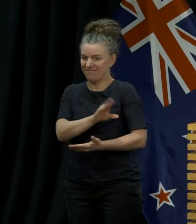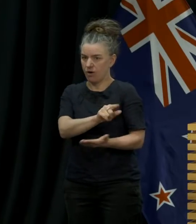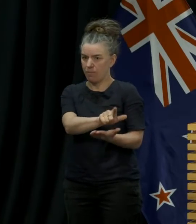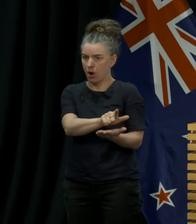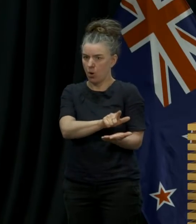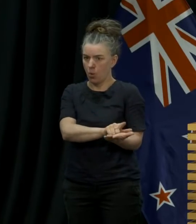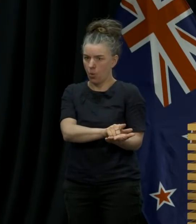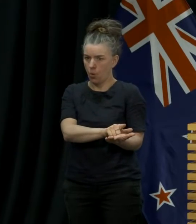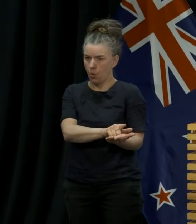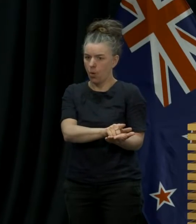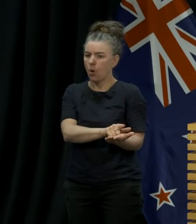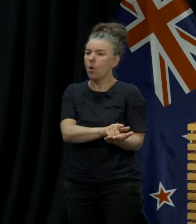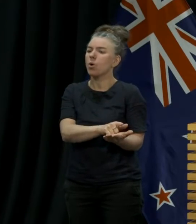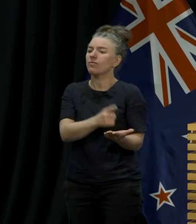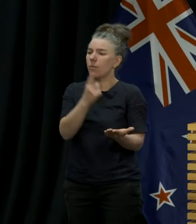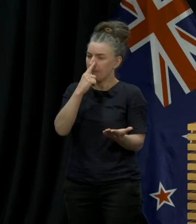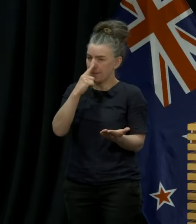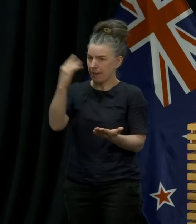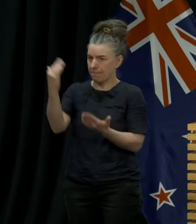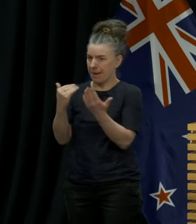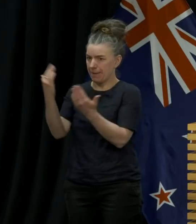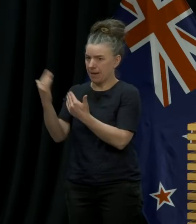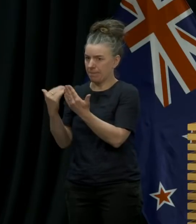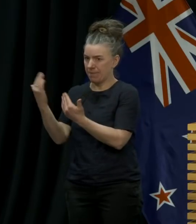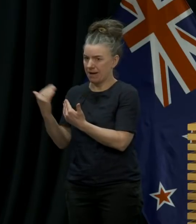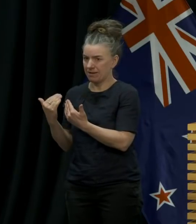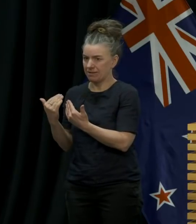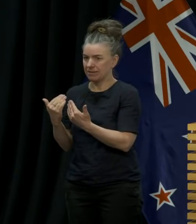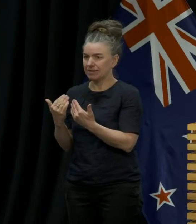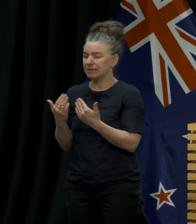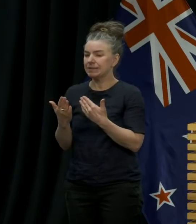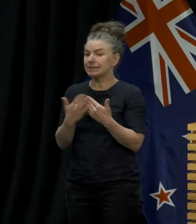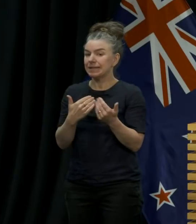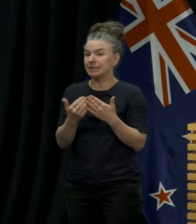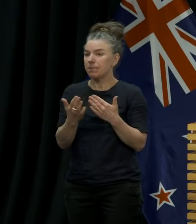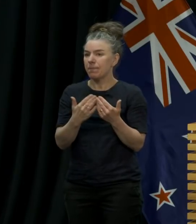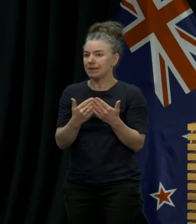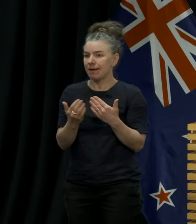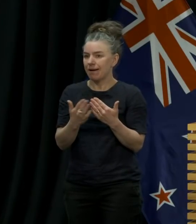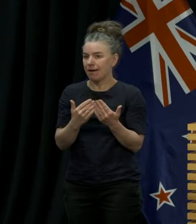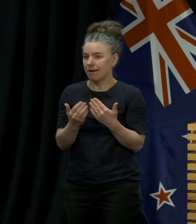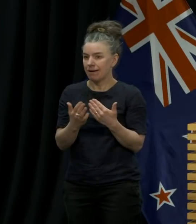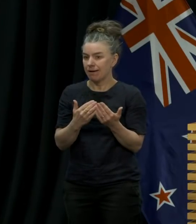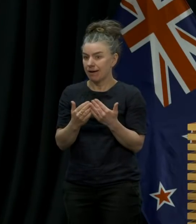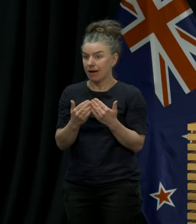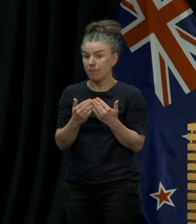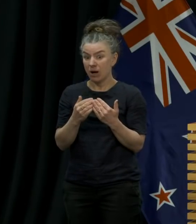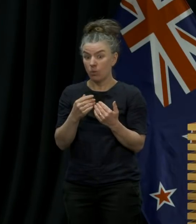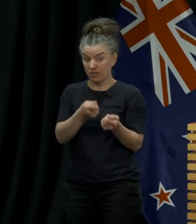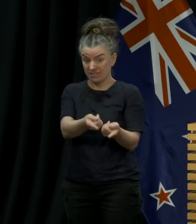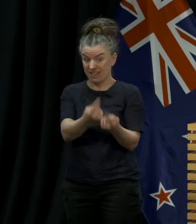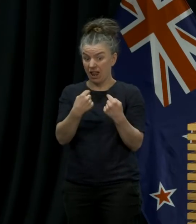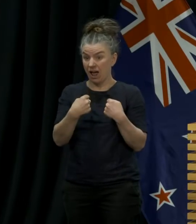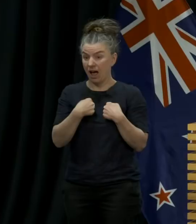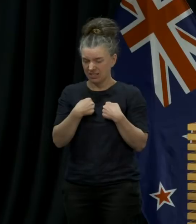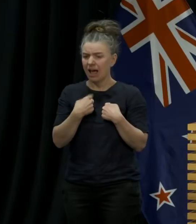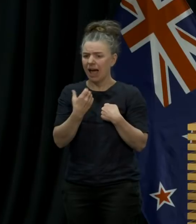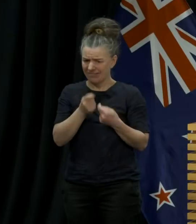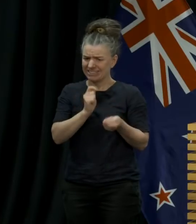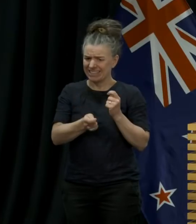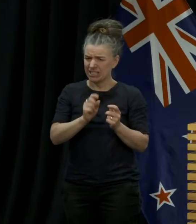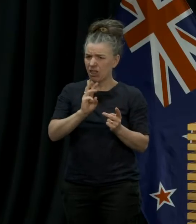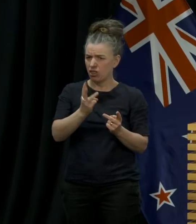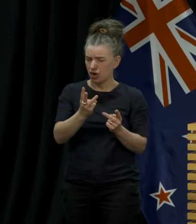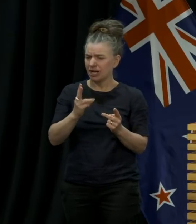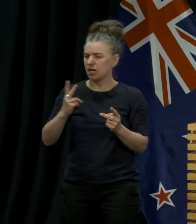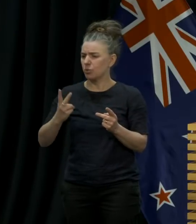of individuals coming in at the border. Regardless, the advice we received was that it was taking place. So those families, yes,